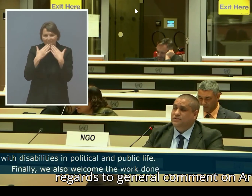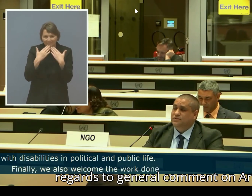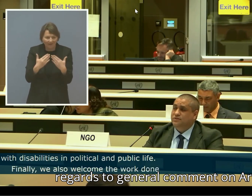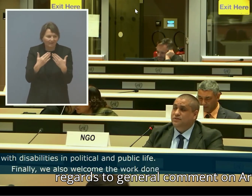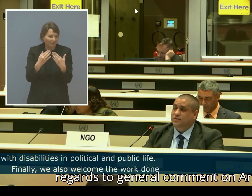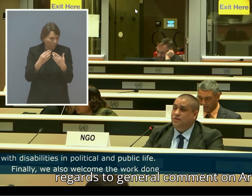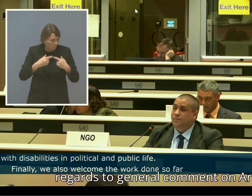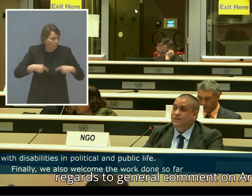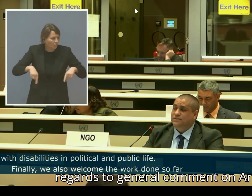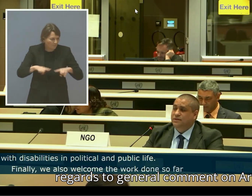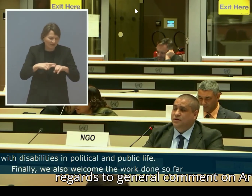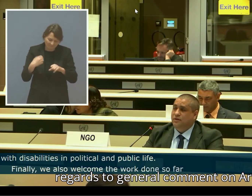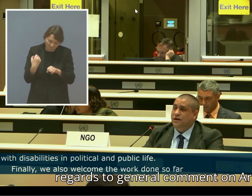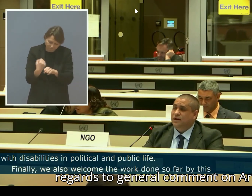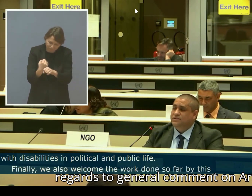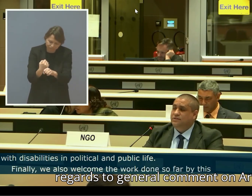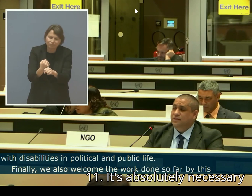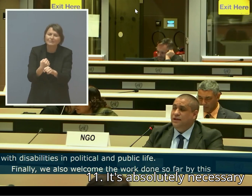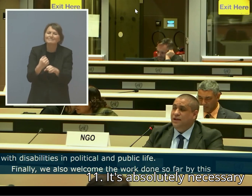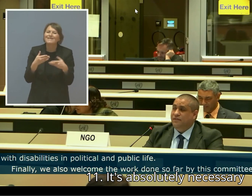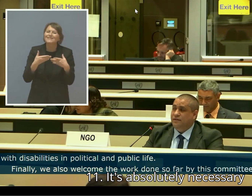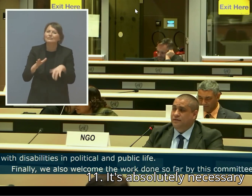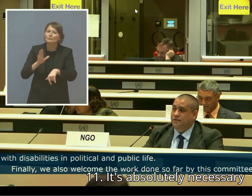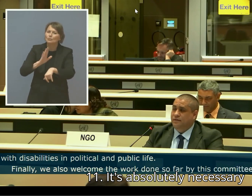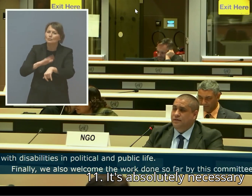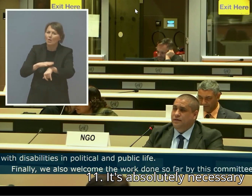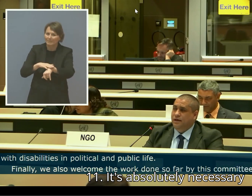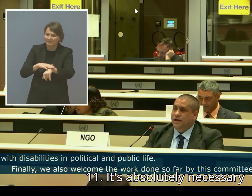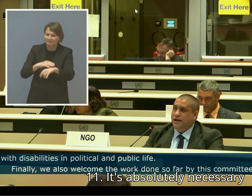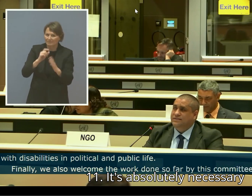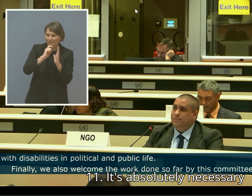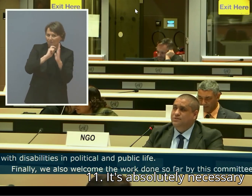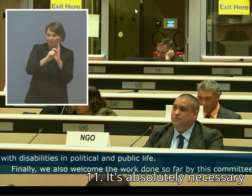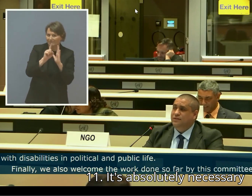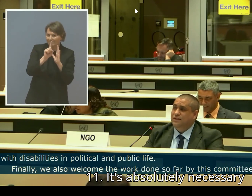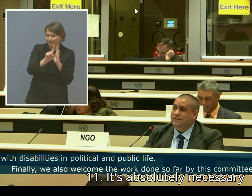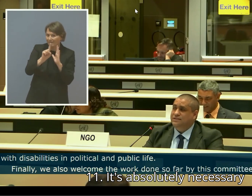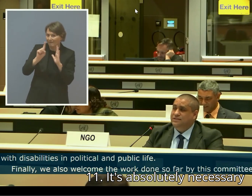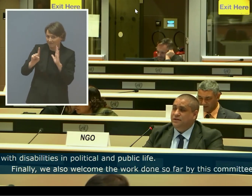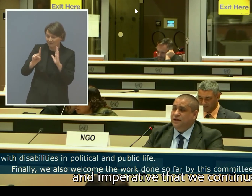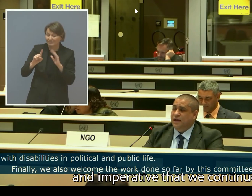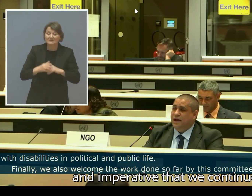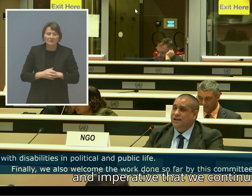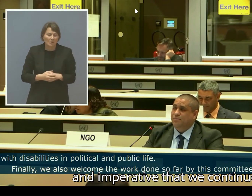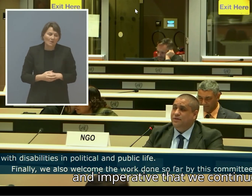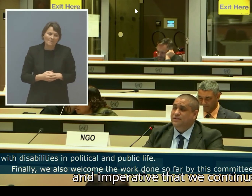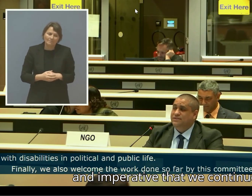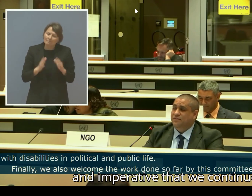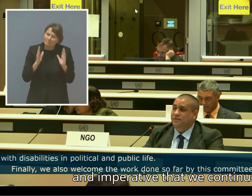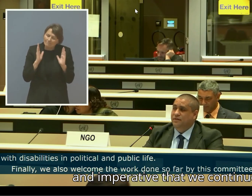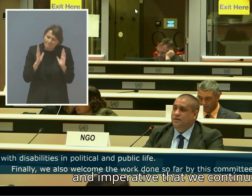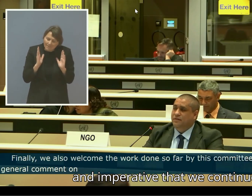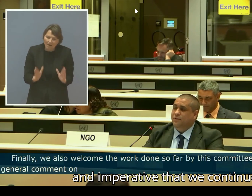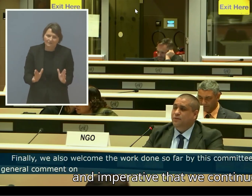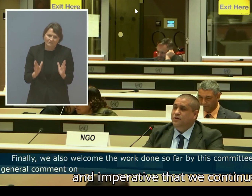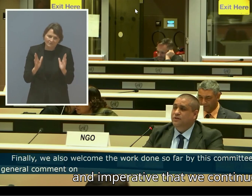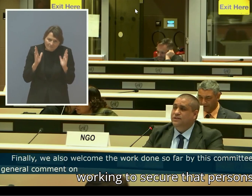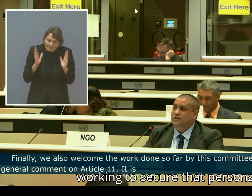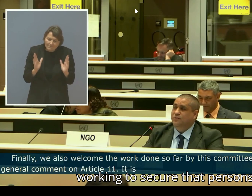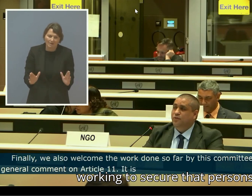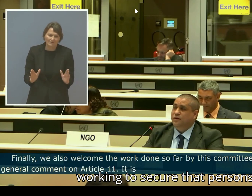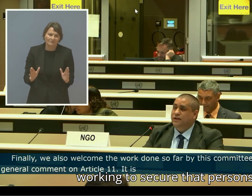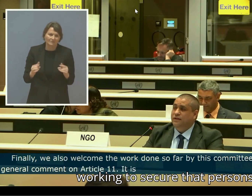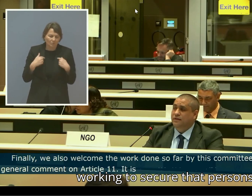regards to general comment on Article 11. It's absolutely necessary and imperative that we